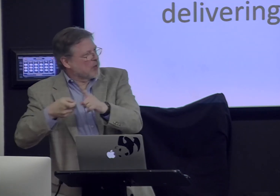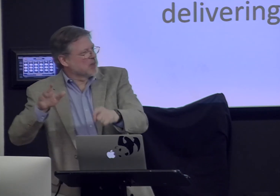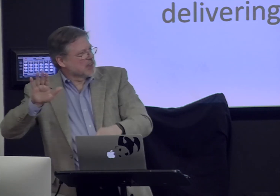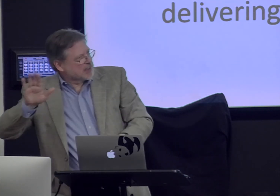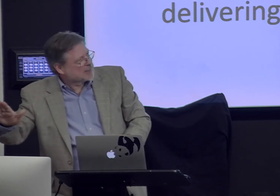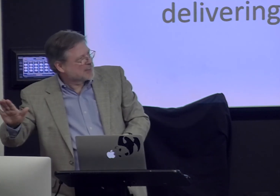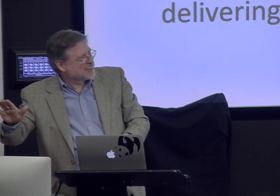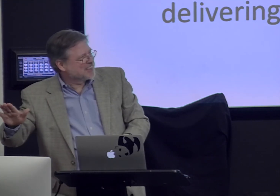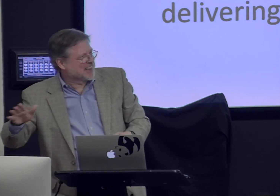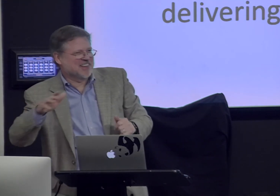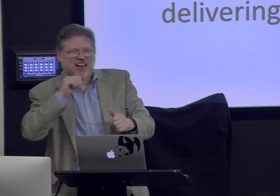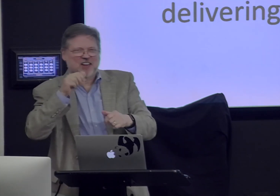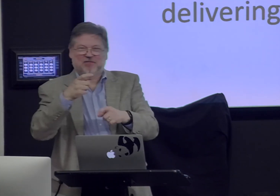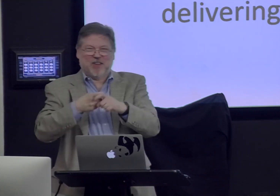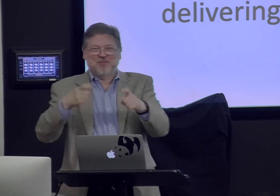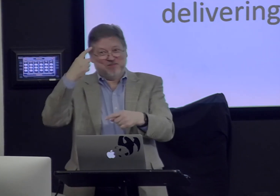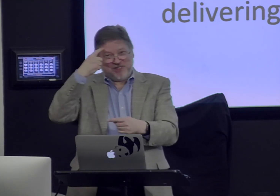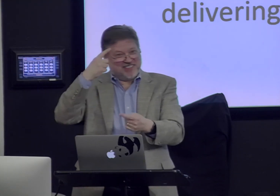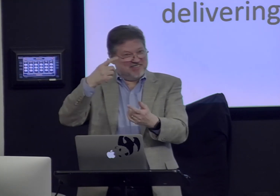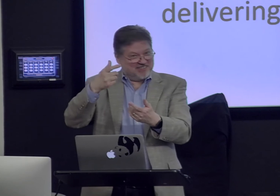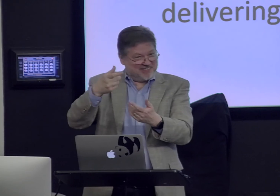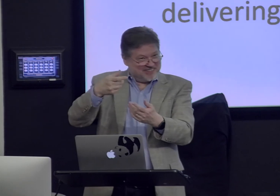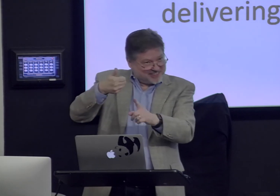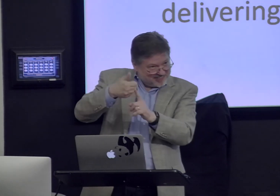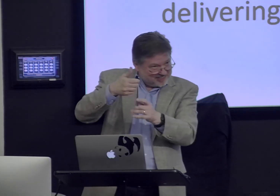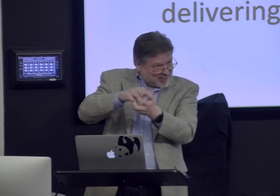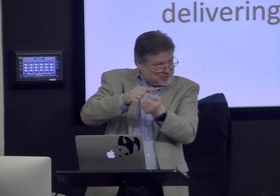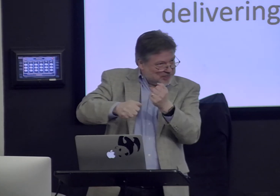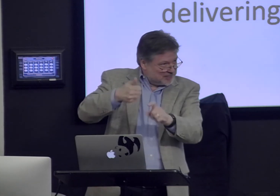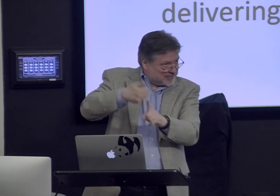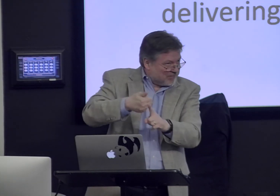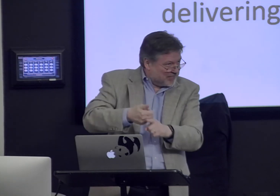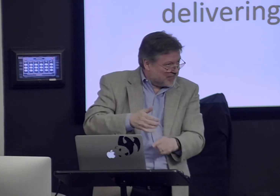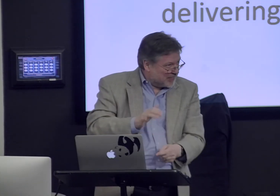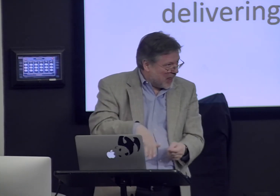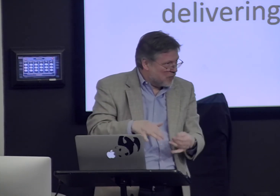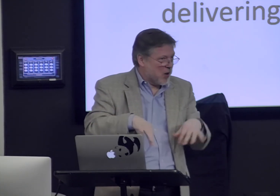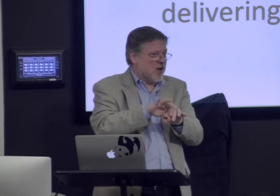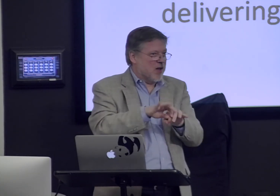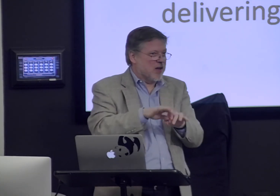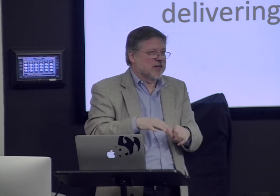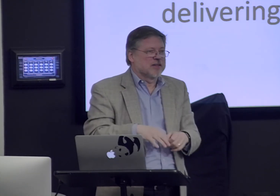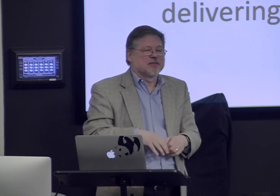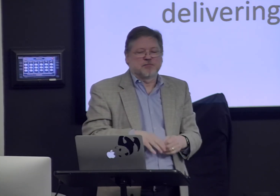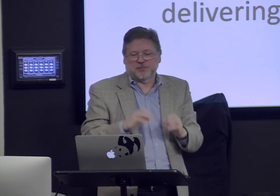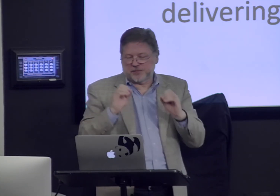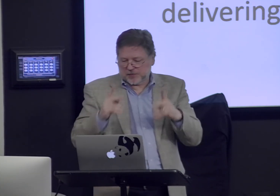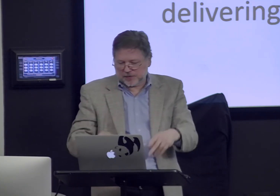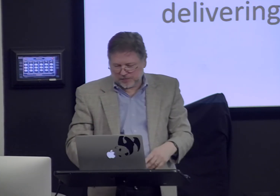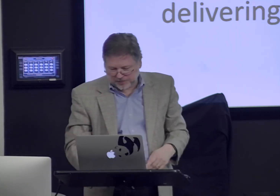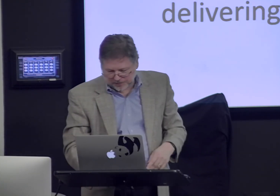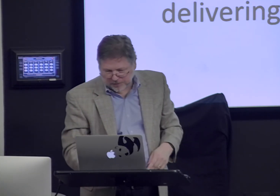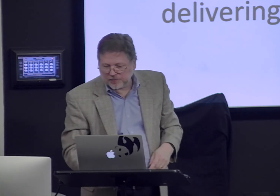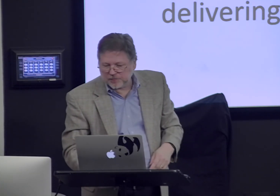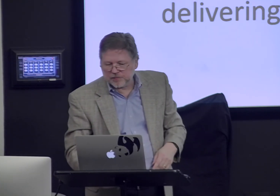older individuals and measure their language production or language comprehension post-stroke, because you don't quite